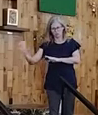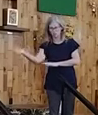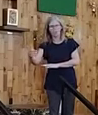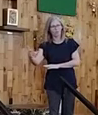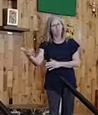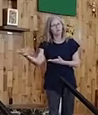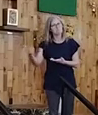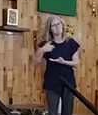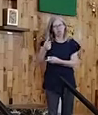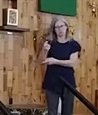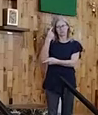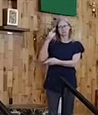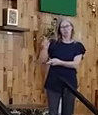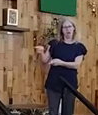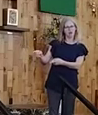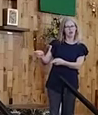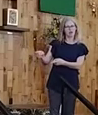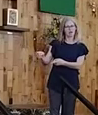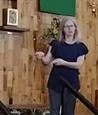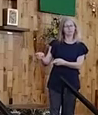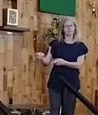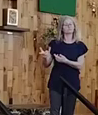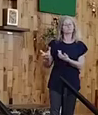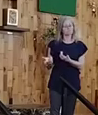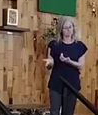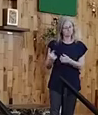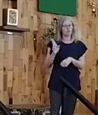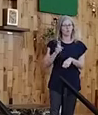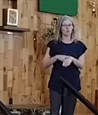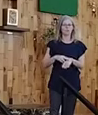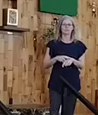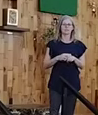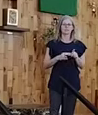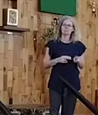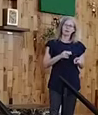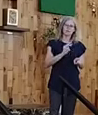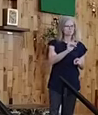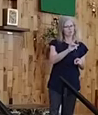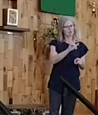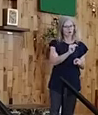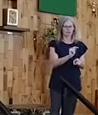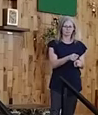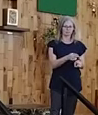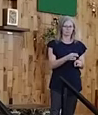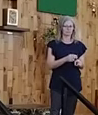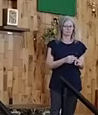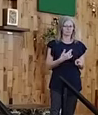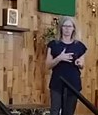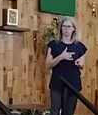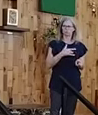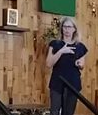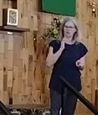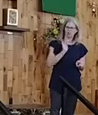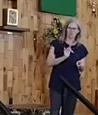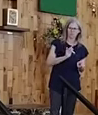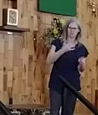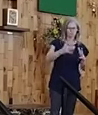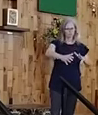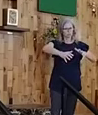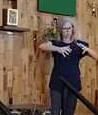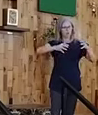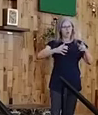and well and keeping everyone on the road, you know, of course. But Martin, whose compassion was so